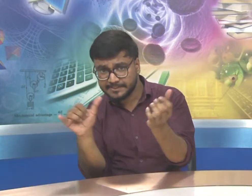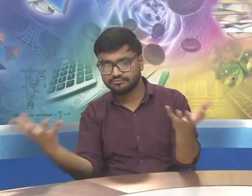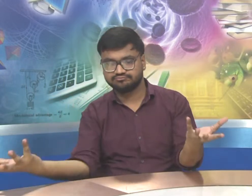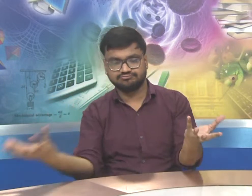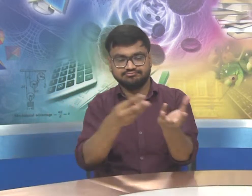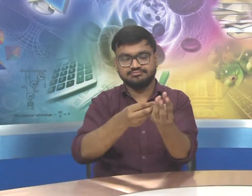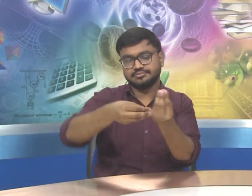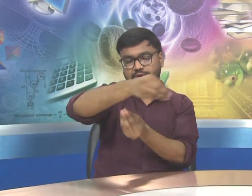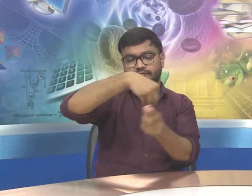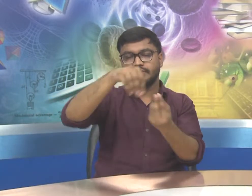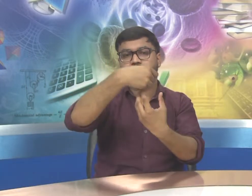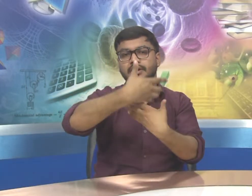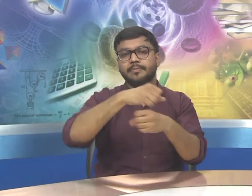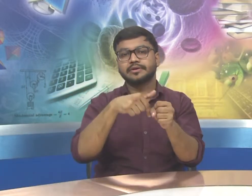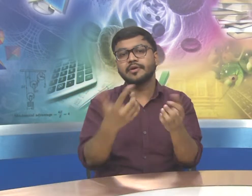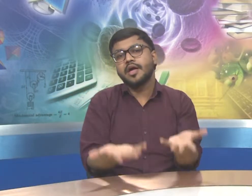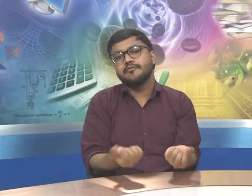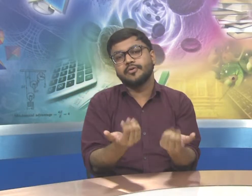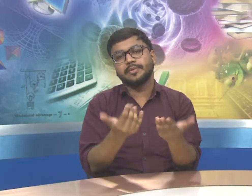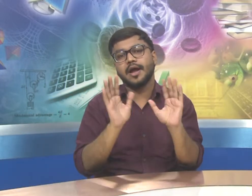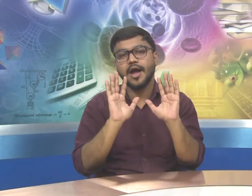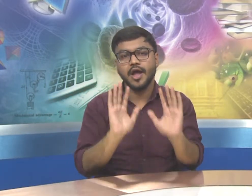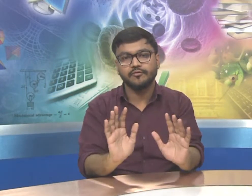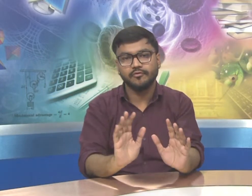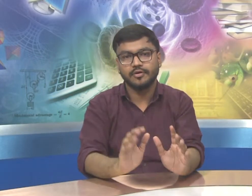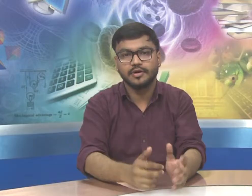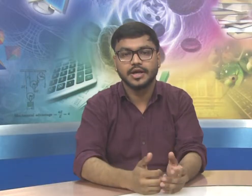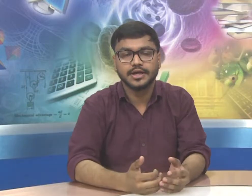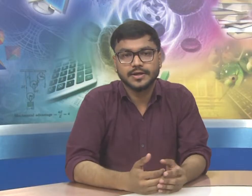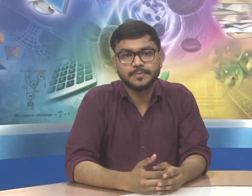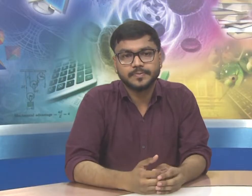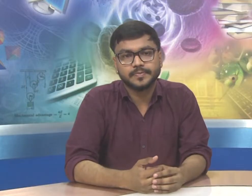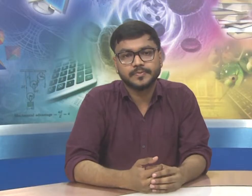is in simple whole number ratio.